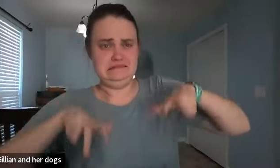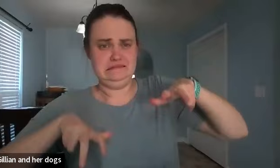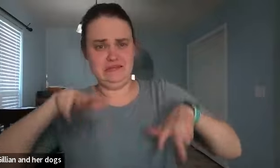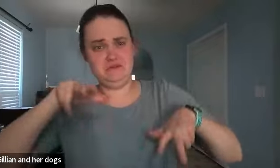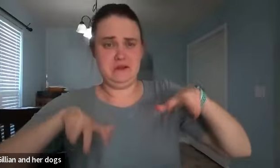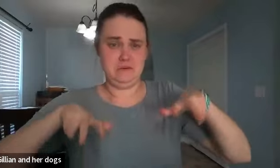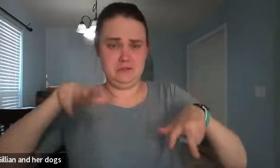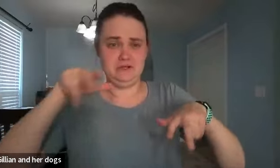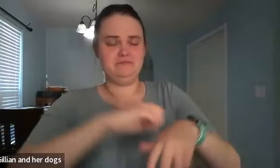Ooh, that was awkward.